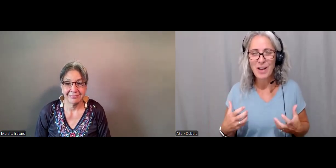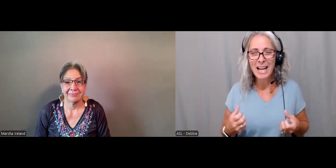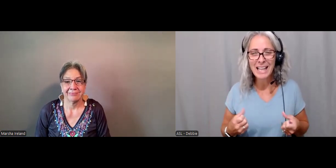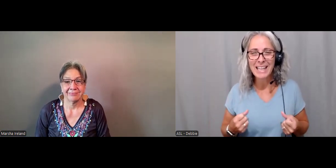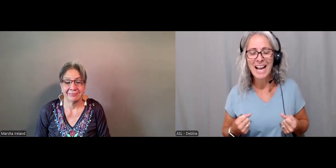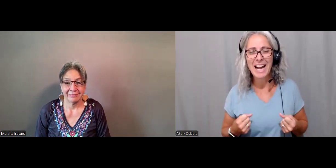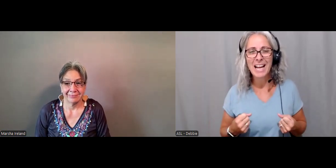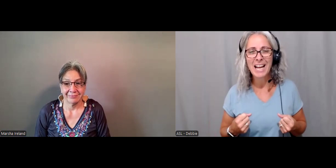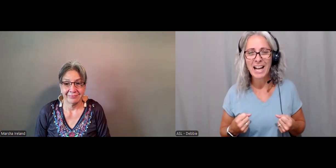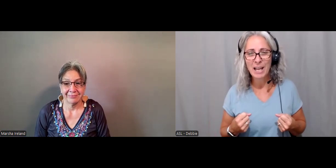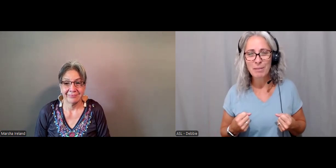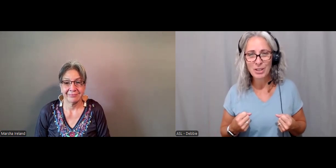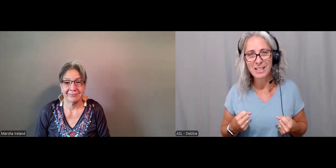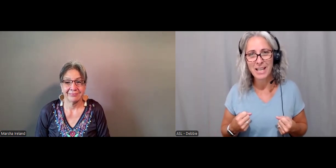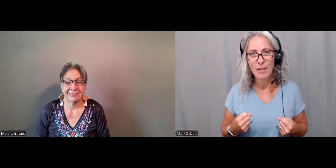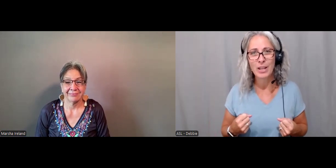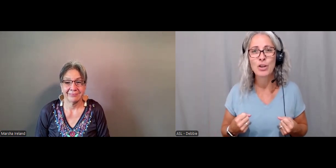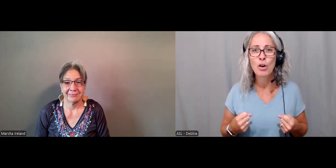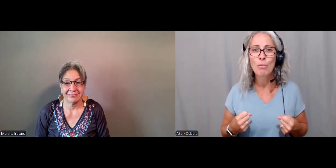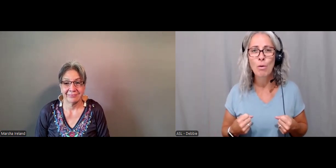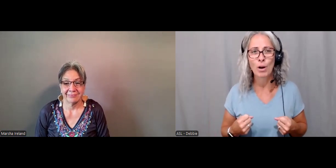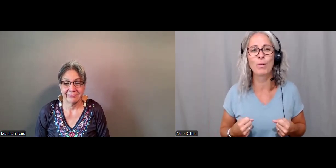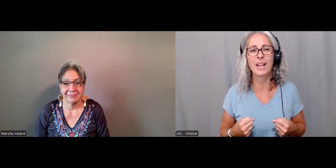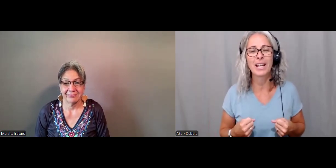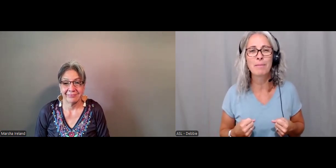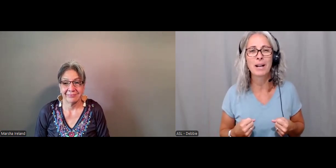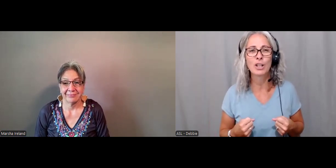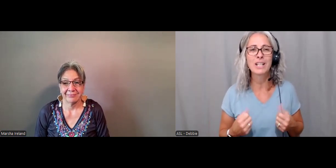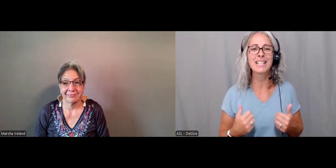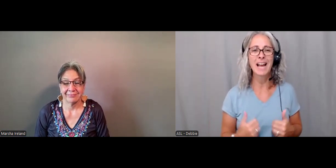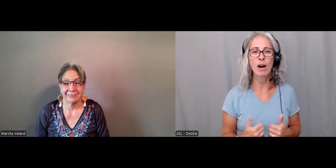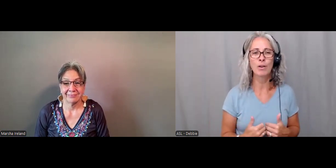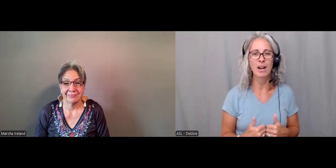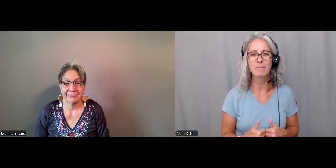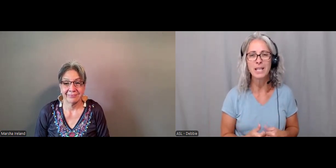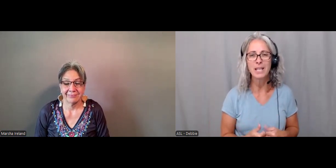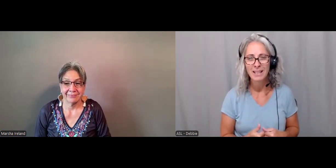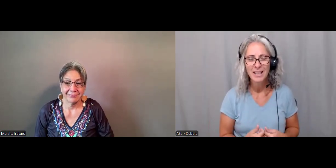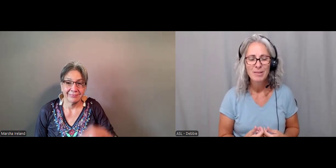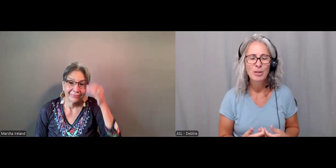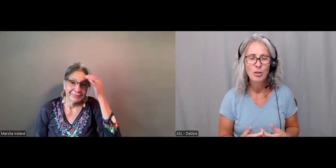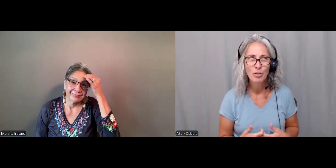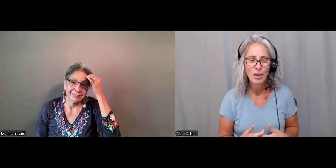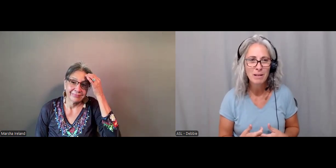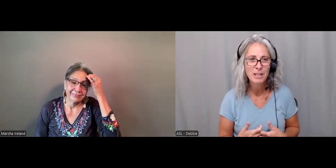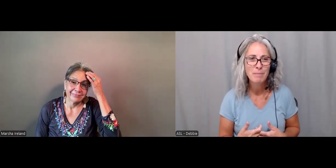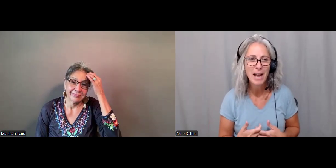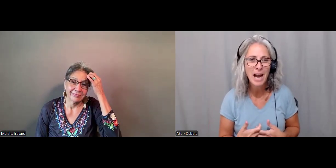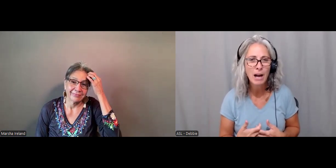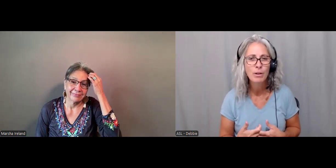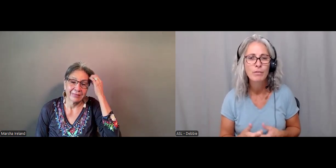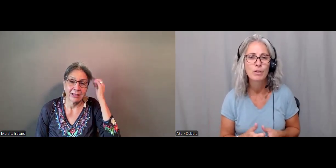reversed. Finally, I am looking down, that no more will anybody look down on me.